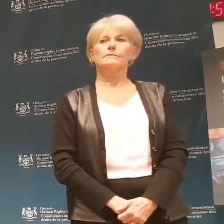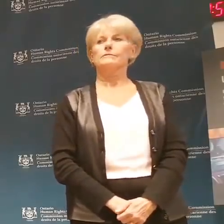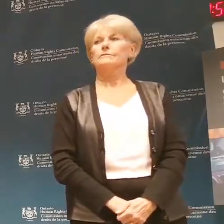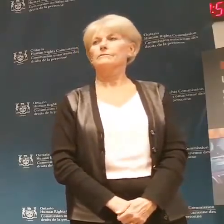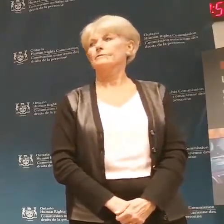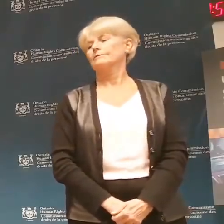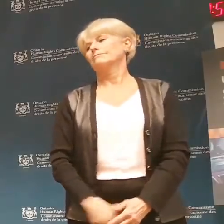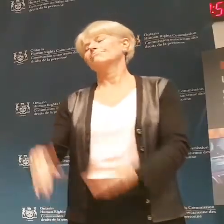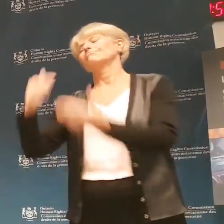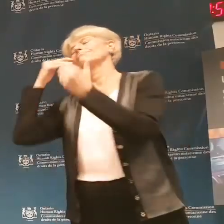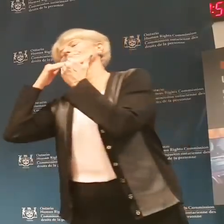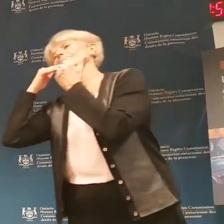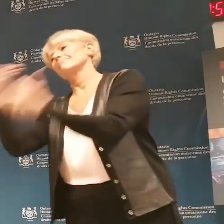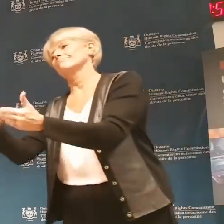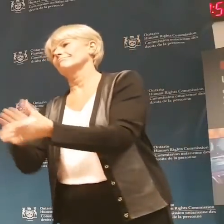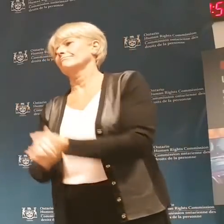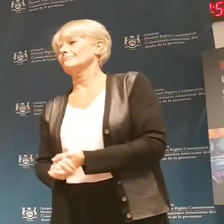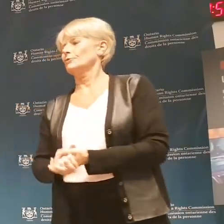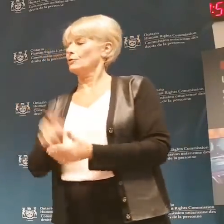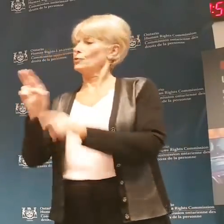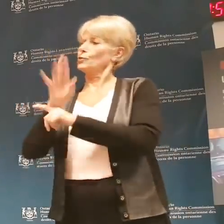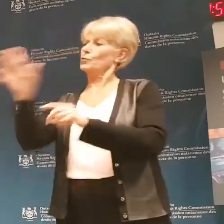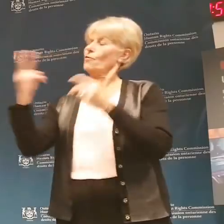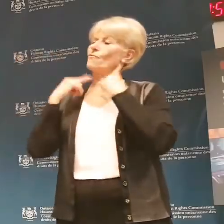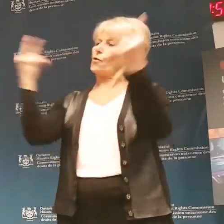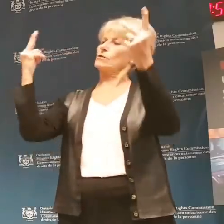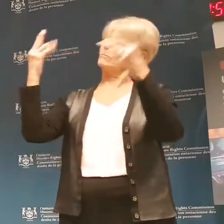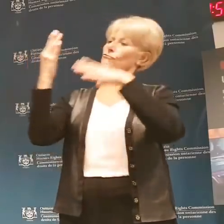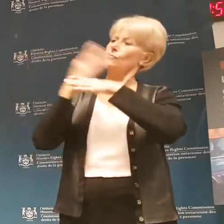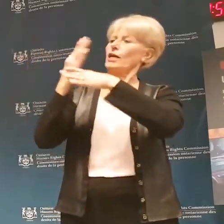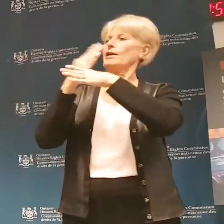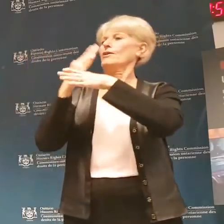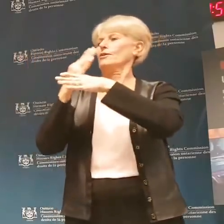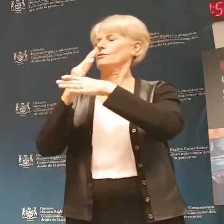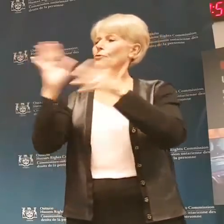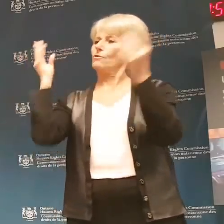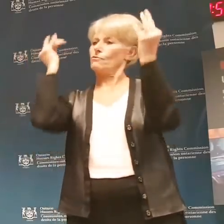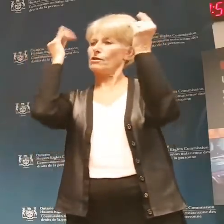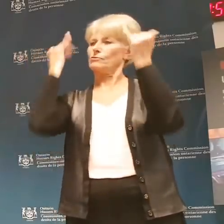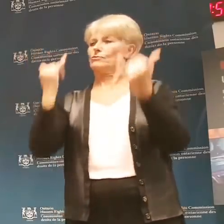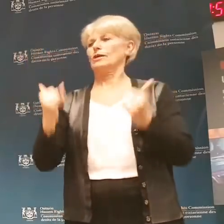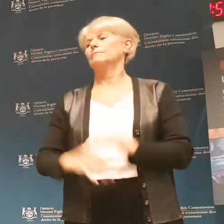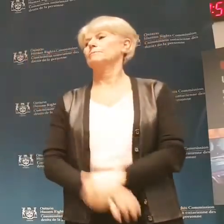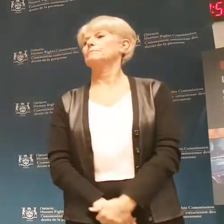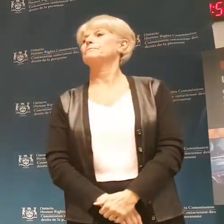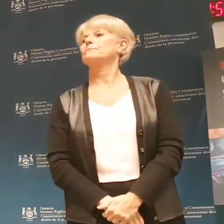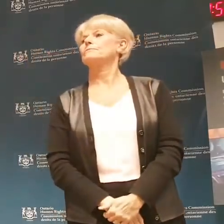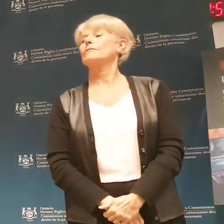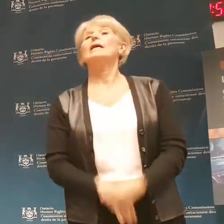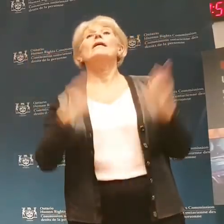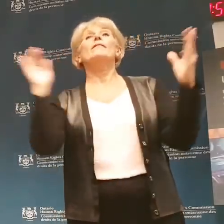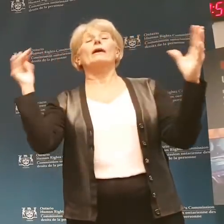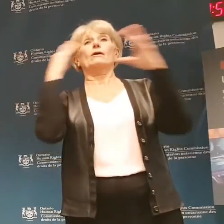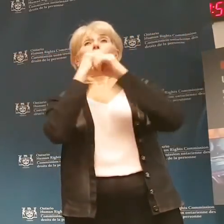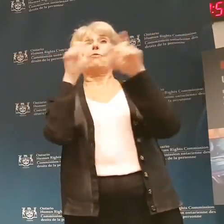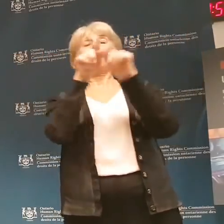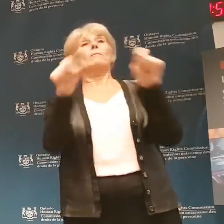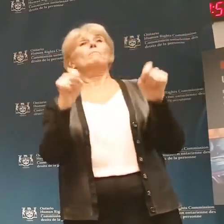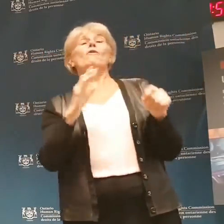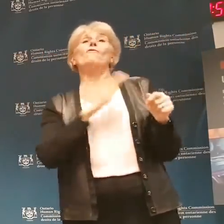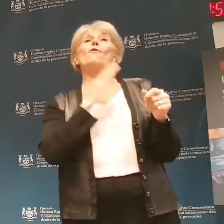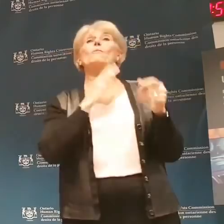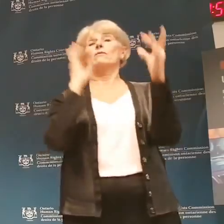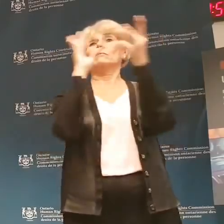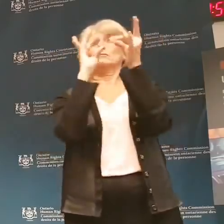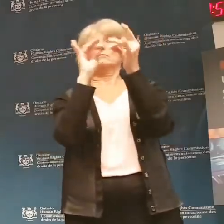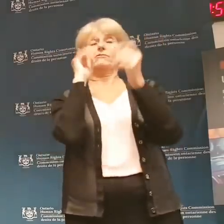Ms. Steele, I want to thank you for using your voice and for sharing your thoughts with us today. That wraps up the formal remarks for